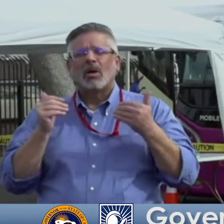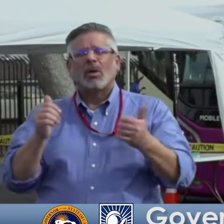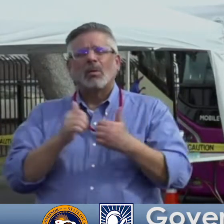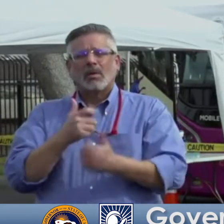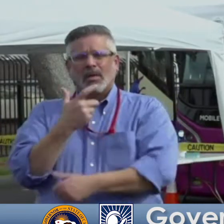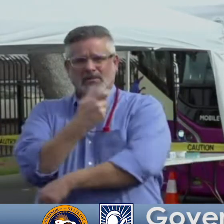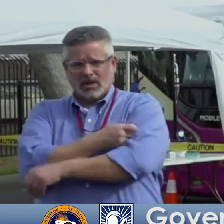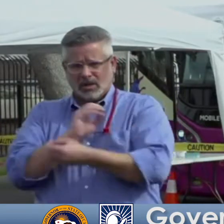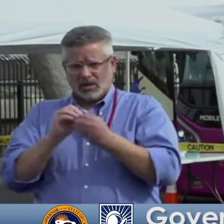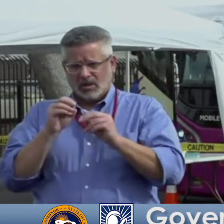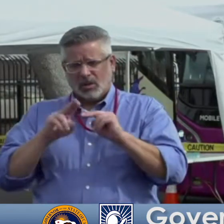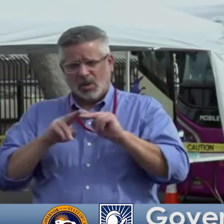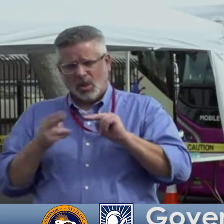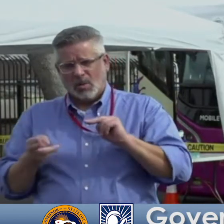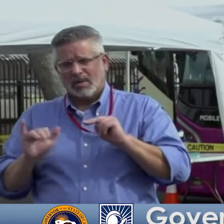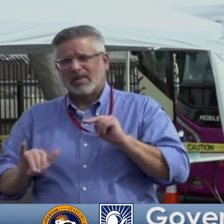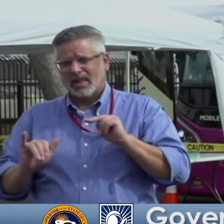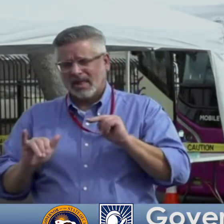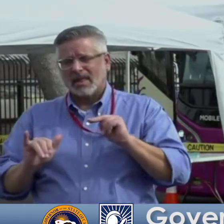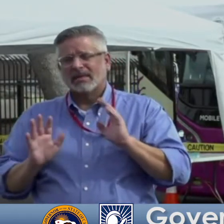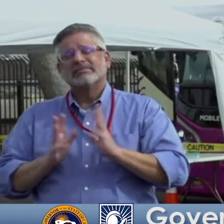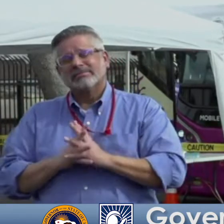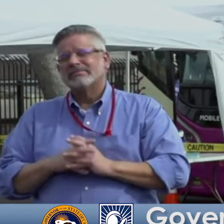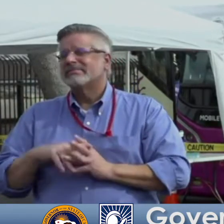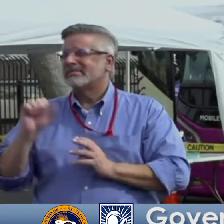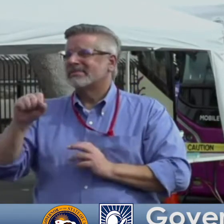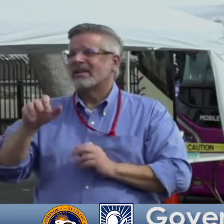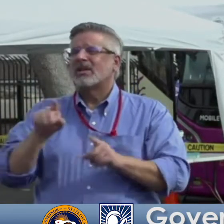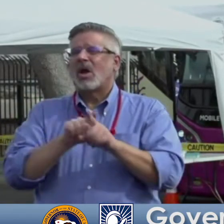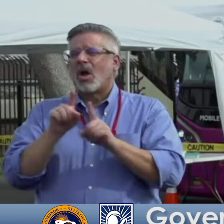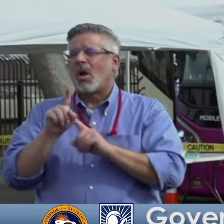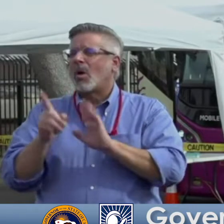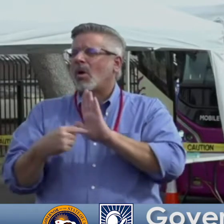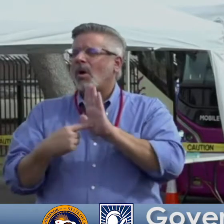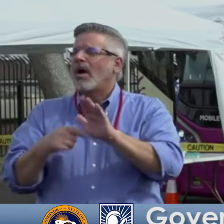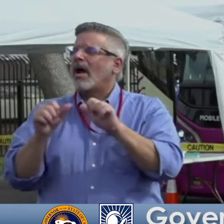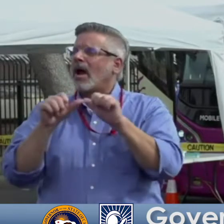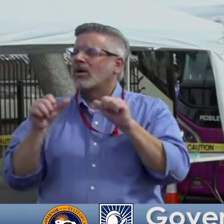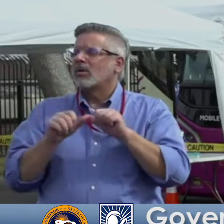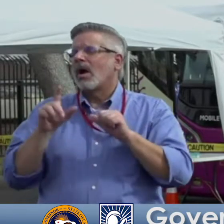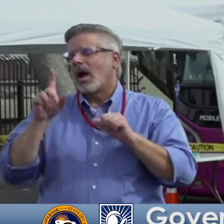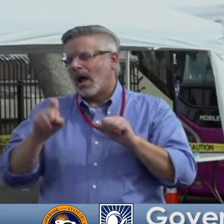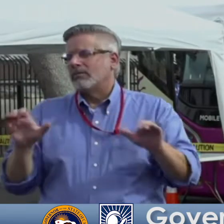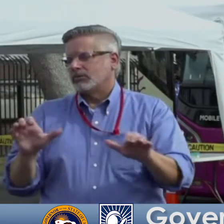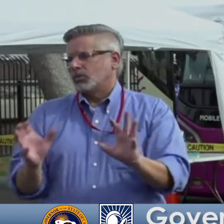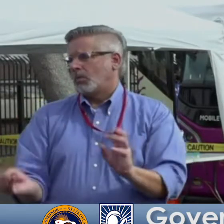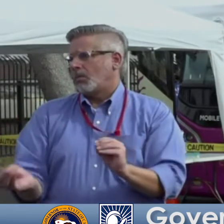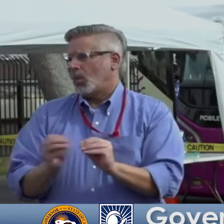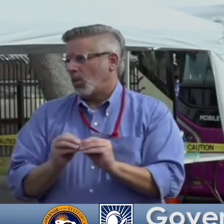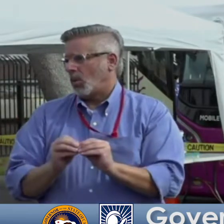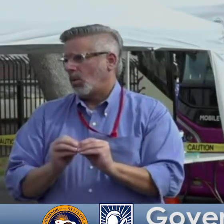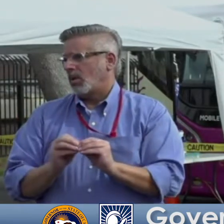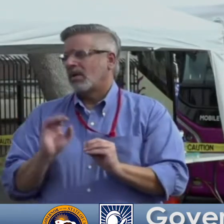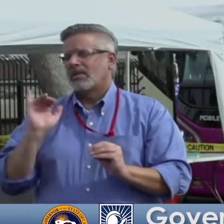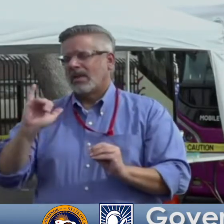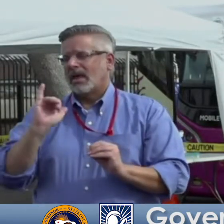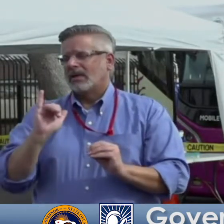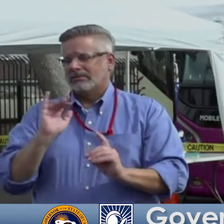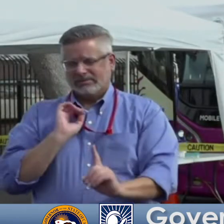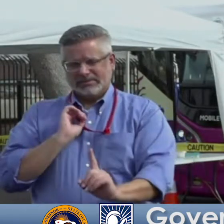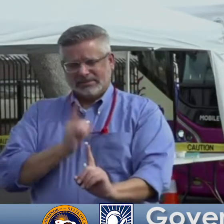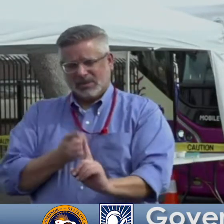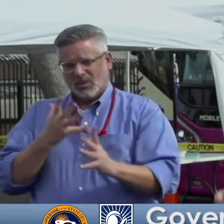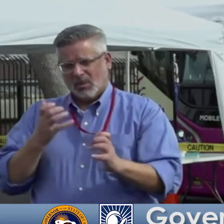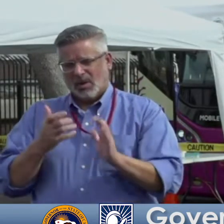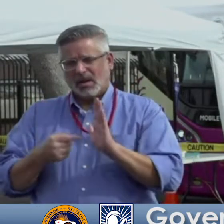vaccination that was made already? Yeah, this also highlights areas where we have to do more. And that's what I'm specifically